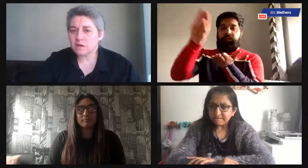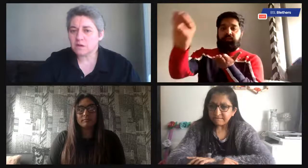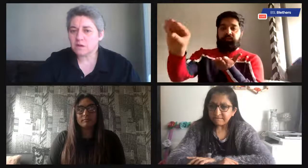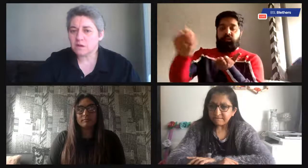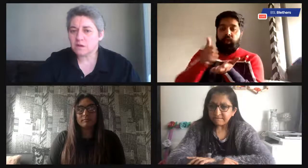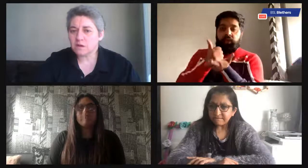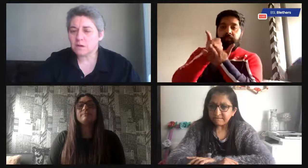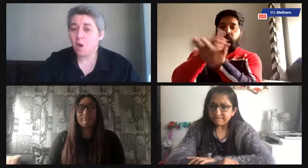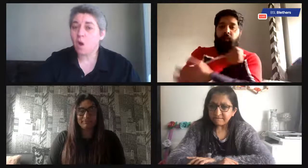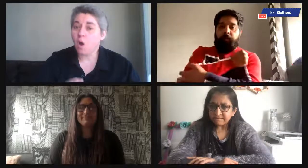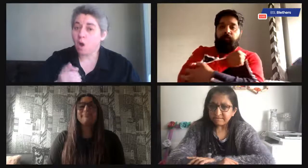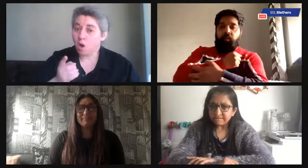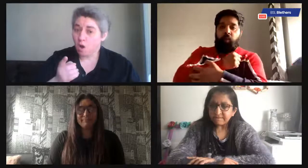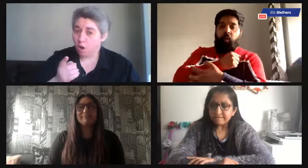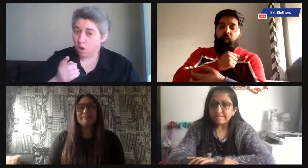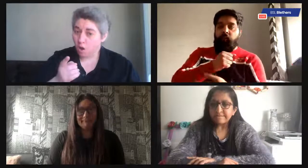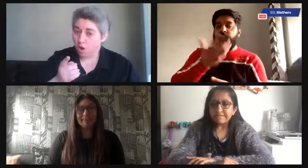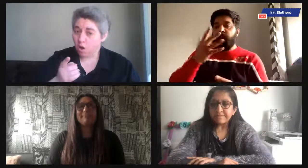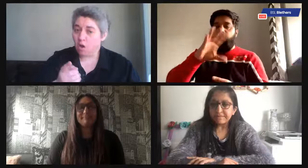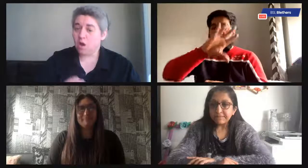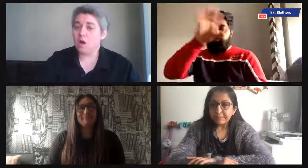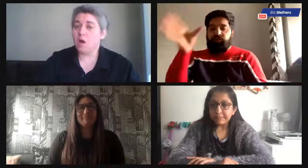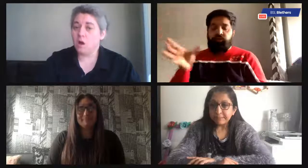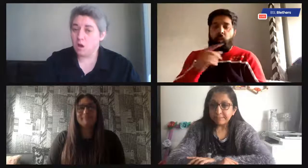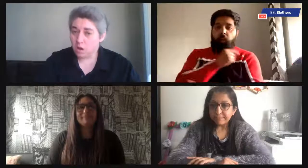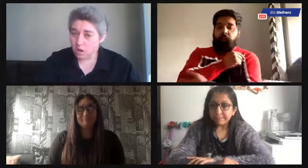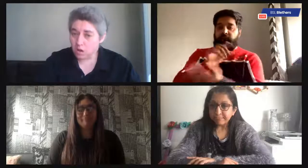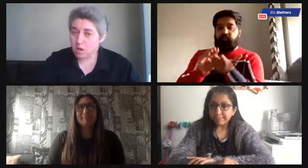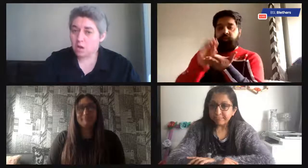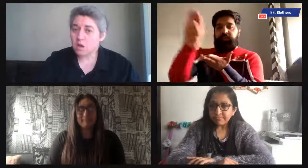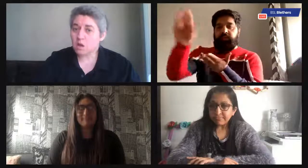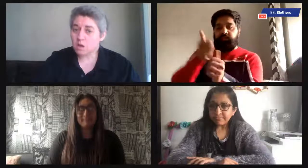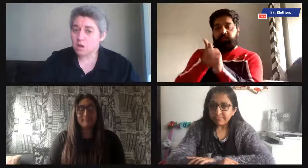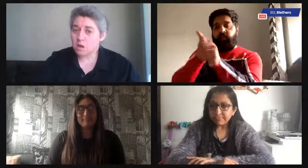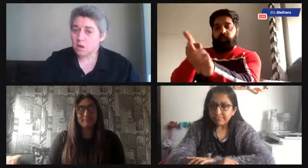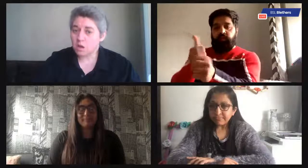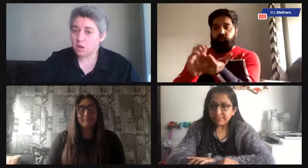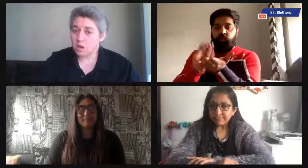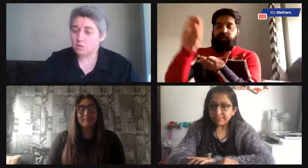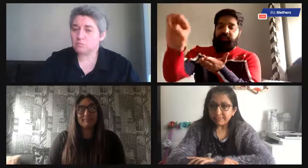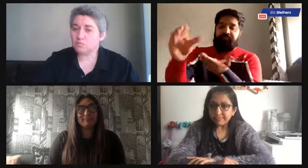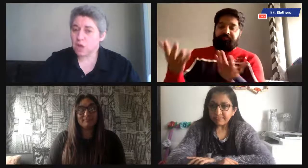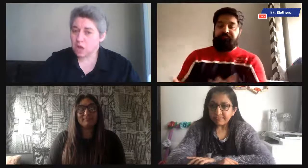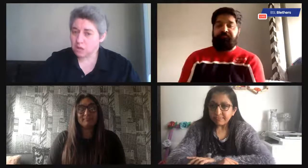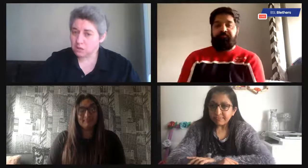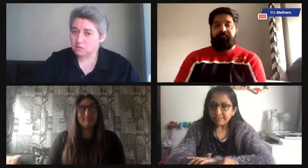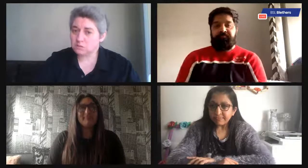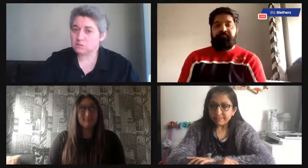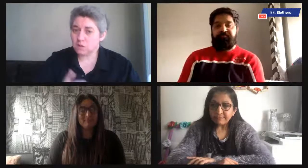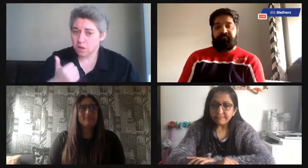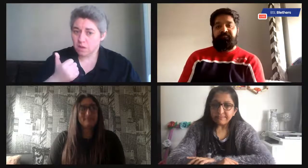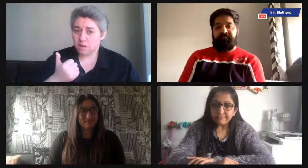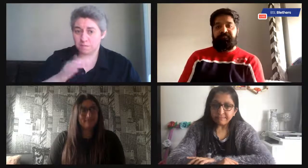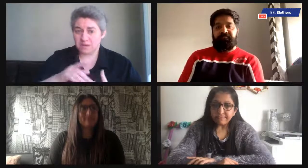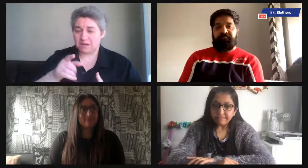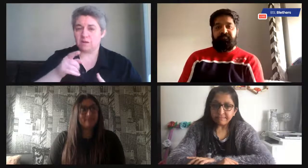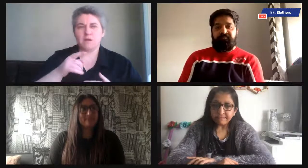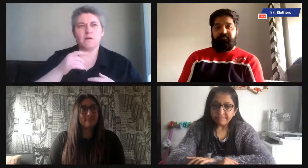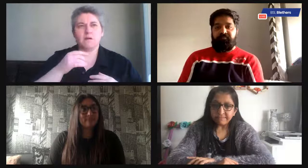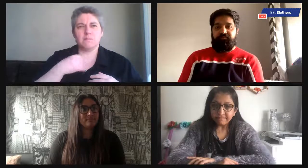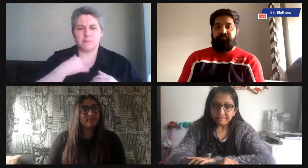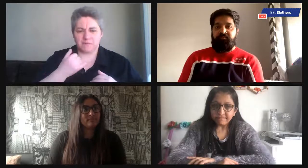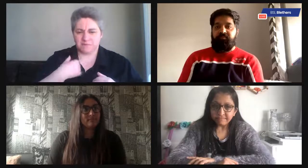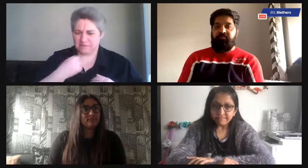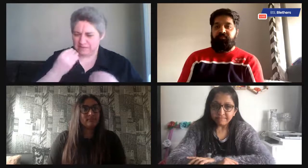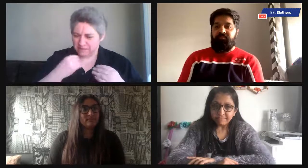or it could be that maybe that you can't do something because of something specific, but you would be encouraged